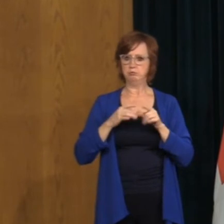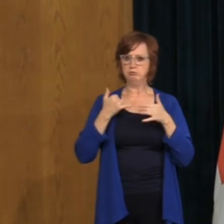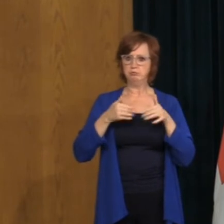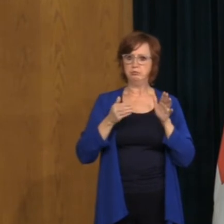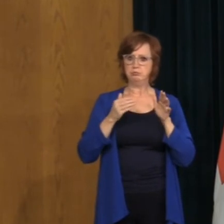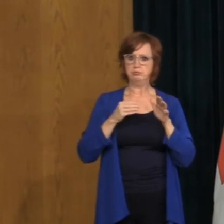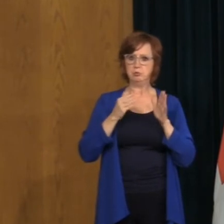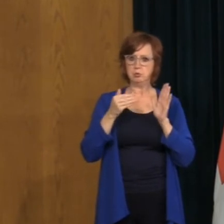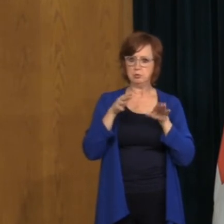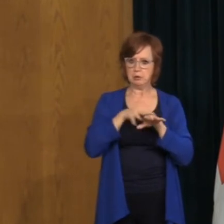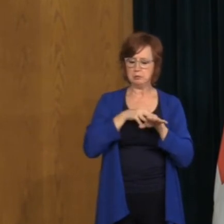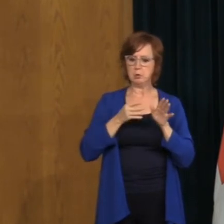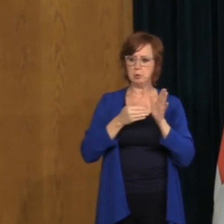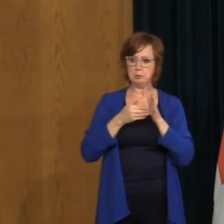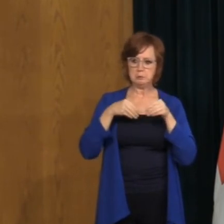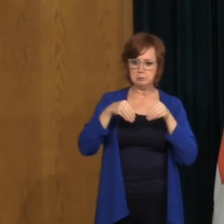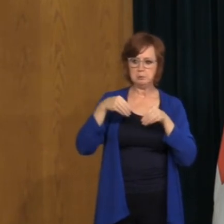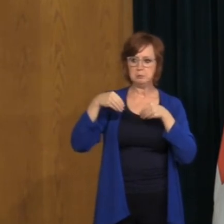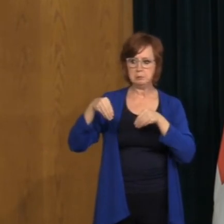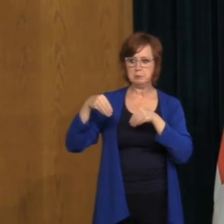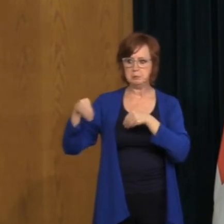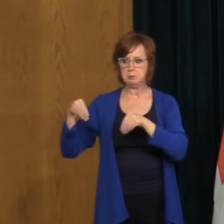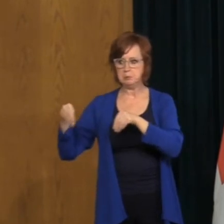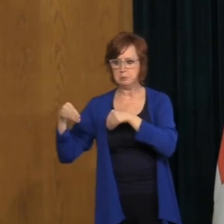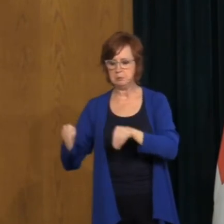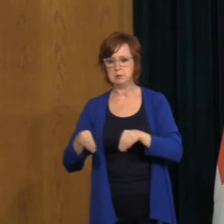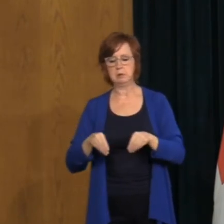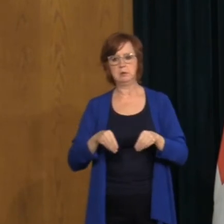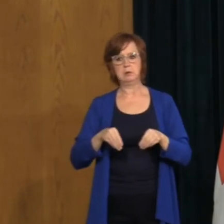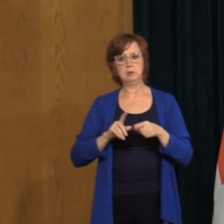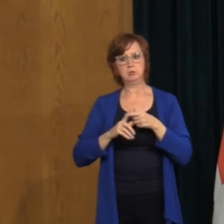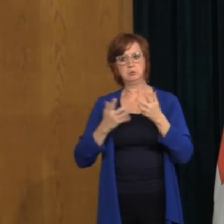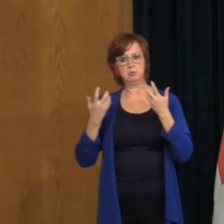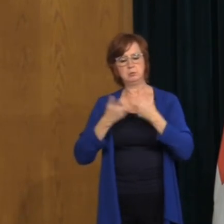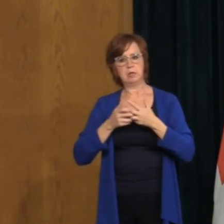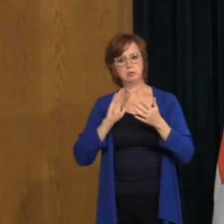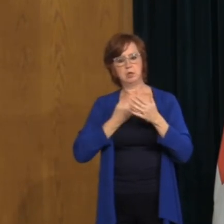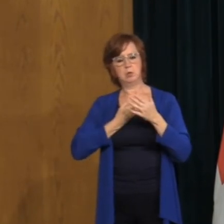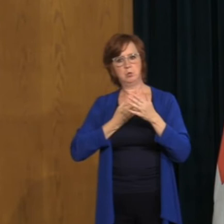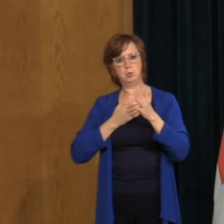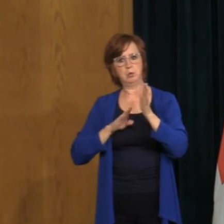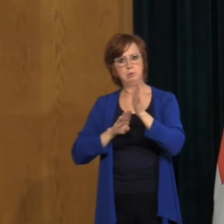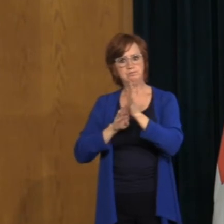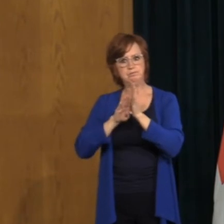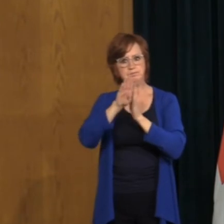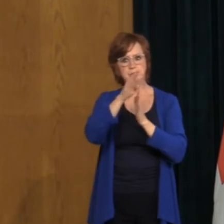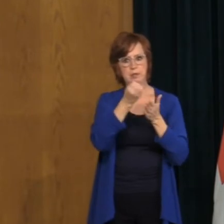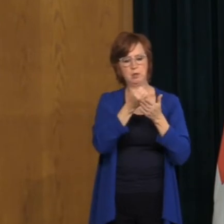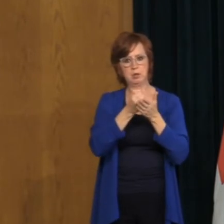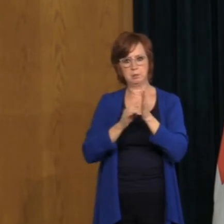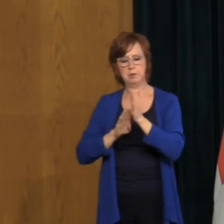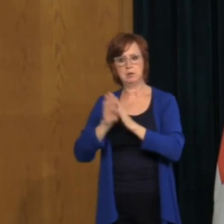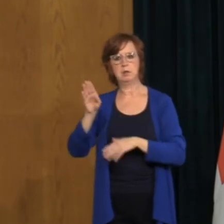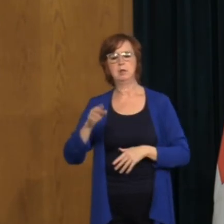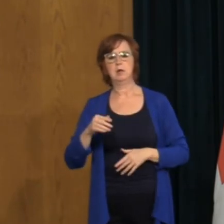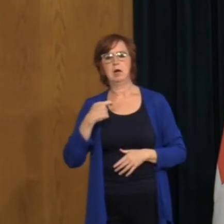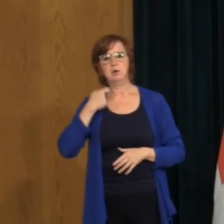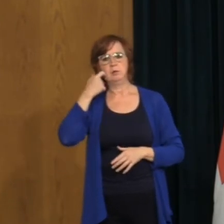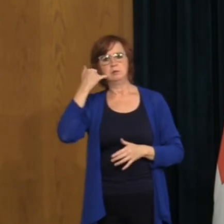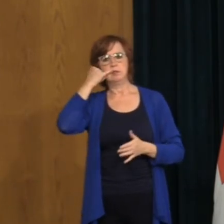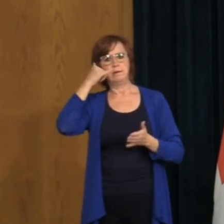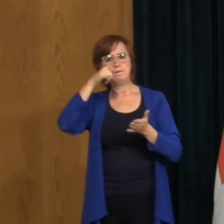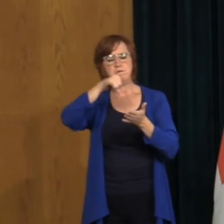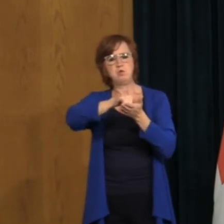that we had put forward in our plan for growth here in the province. So I just got off a call with the